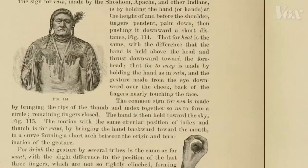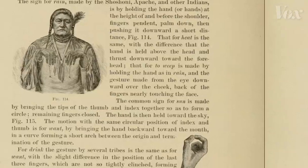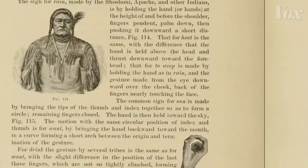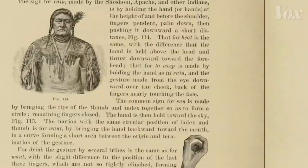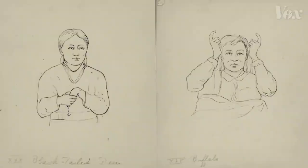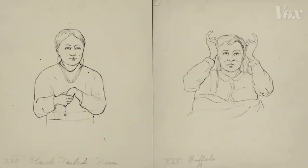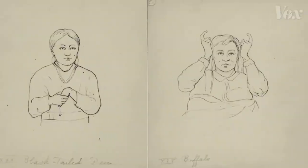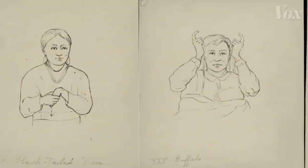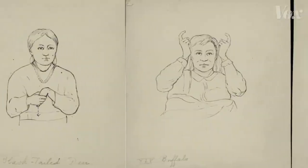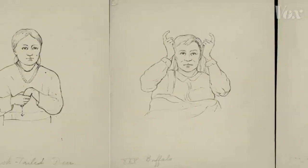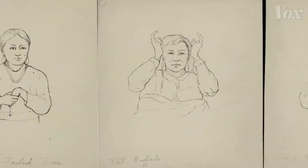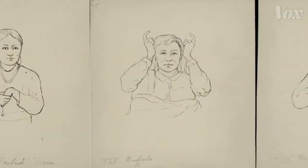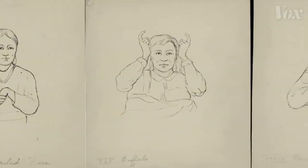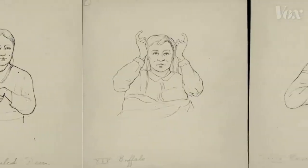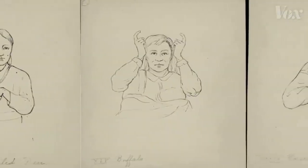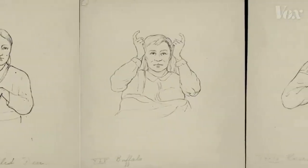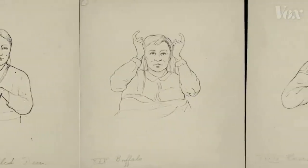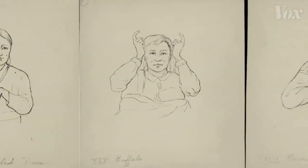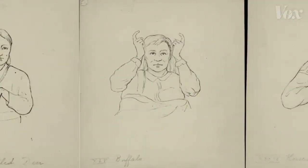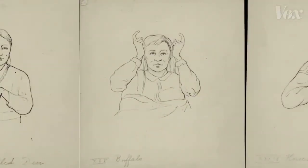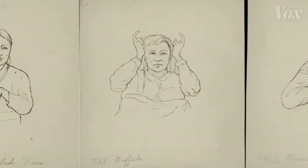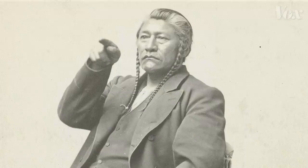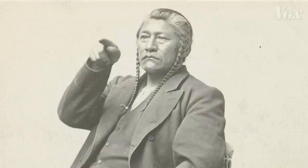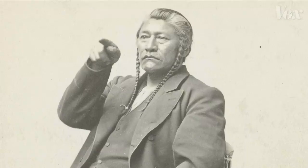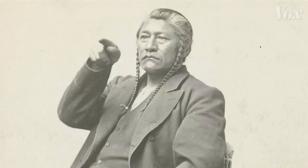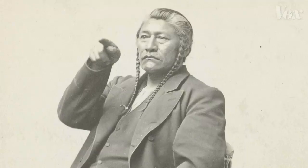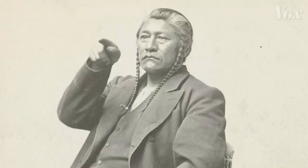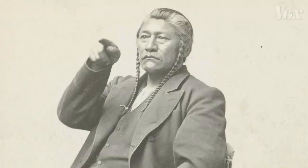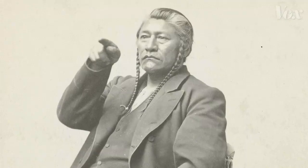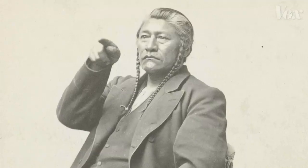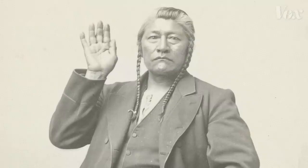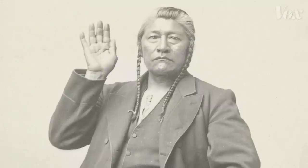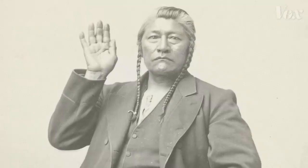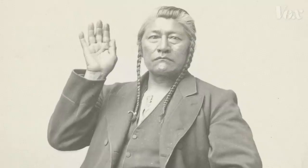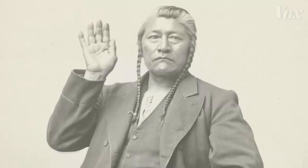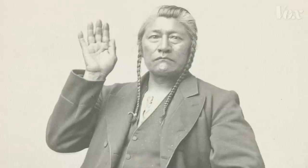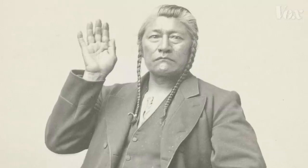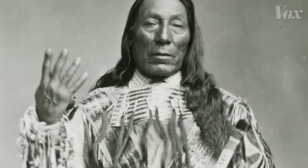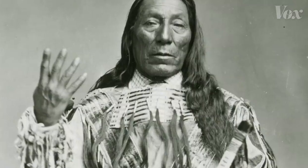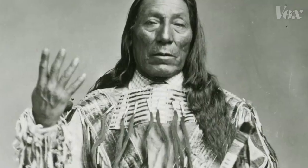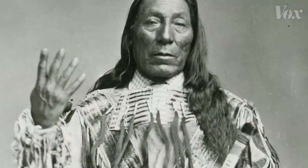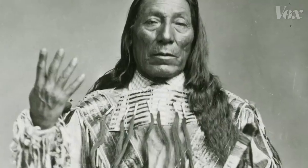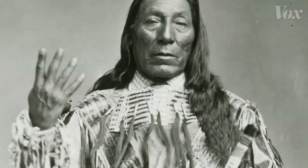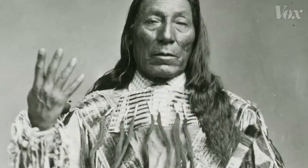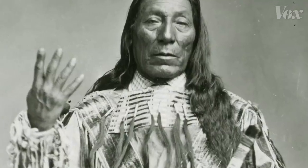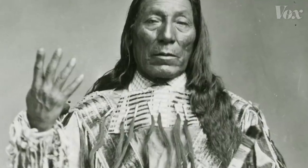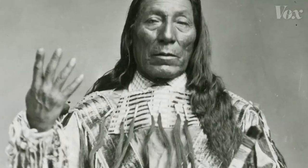most well-documented hand talk variations, probably because of how widely it was used. Plains Indian Sign Language was the medium